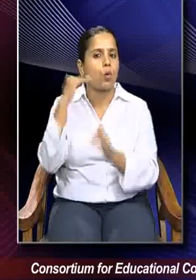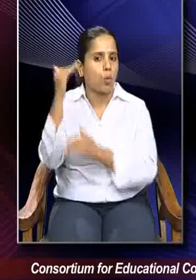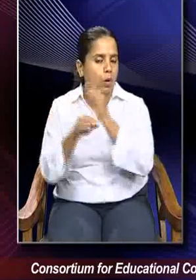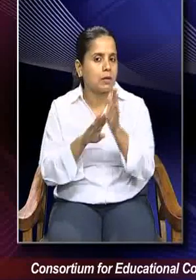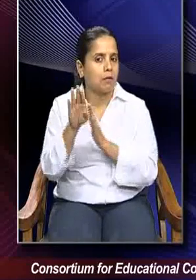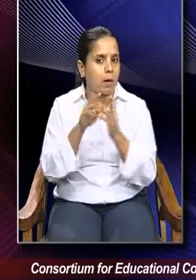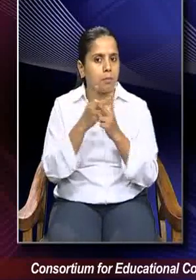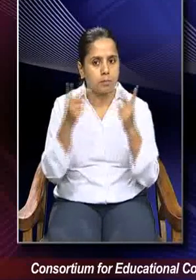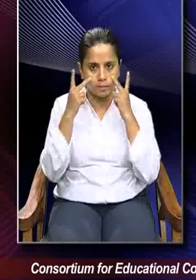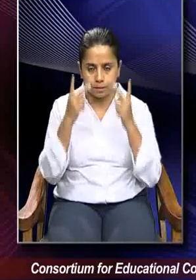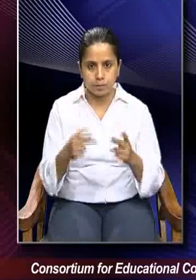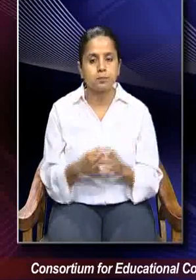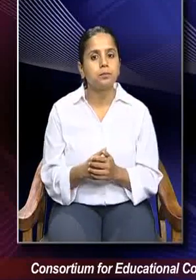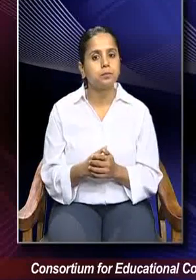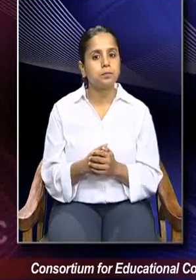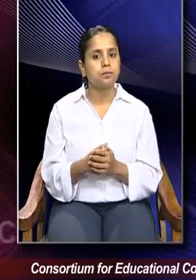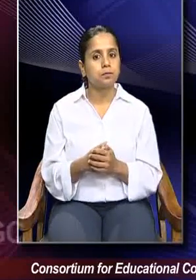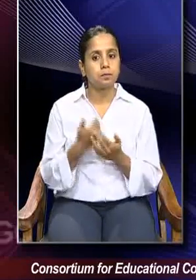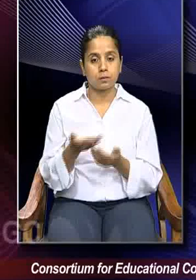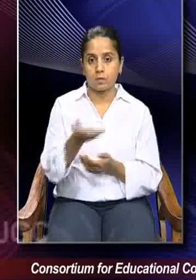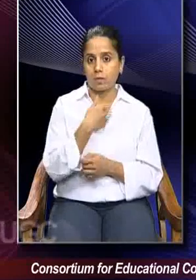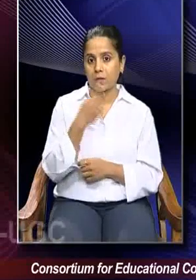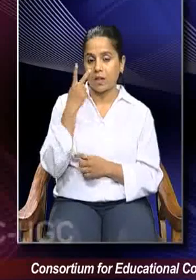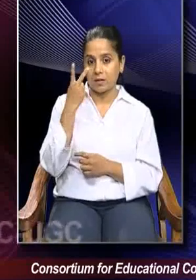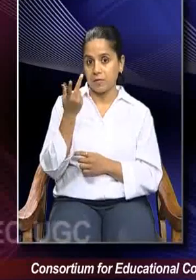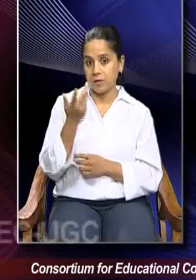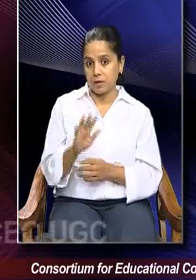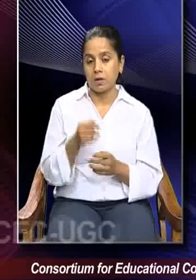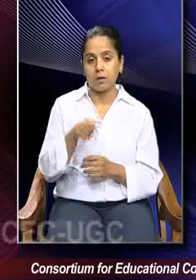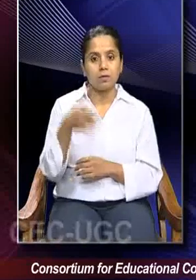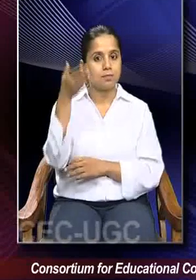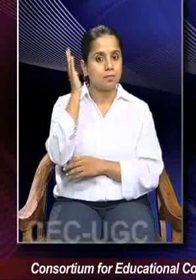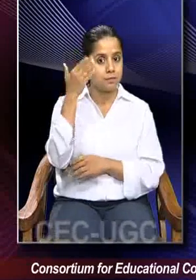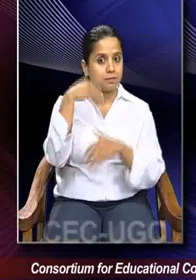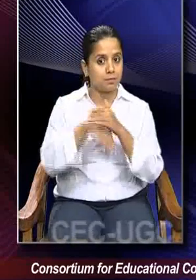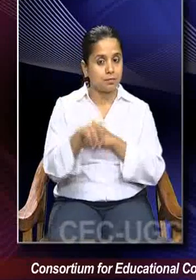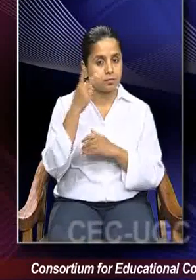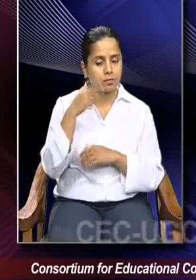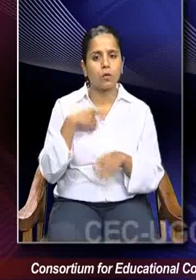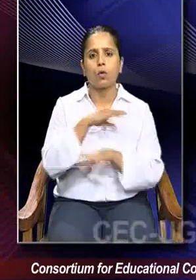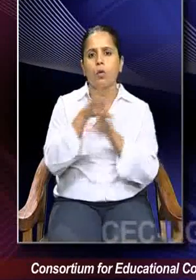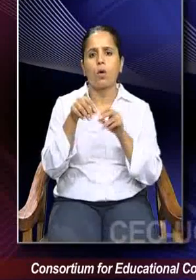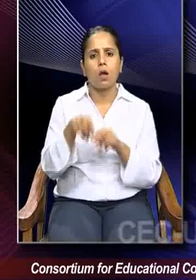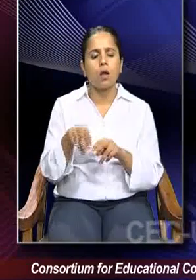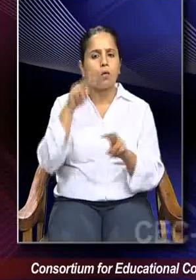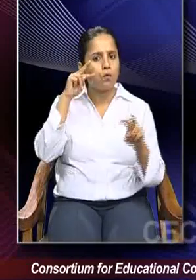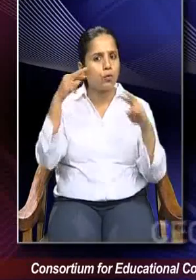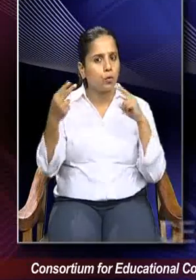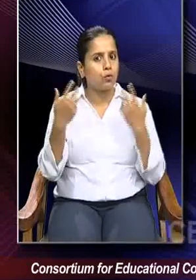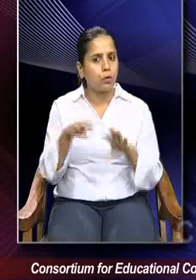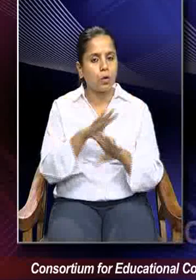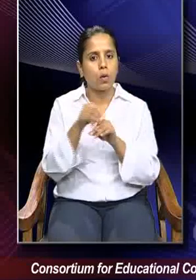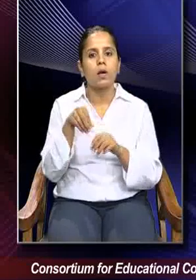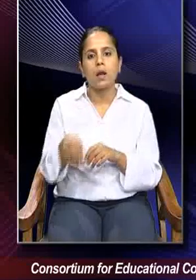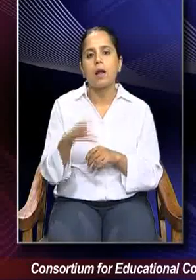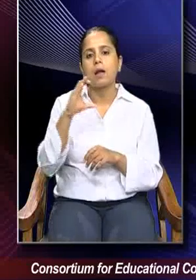development. Thus, we have seen that in this lecture, we overviewed the concept of climate